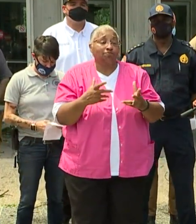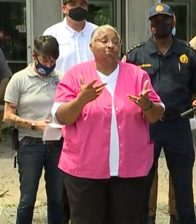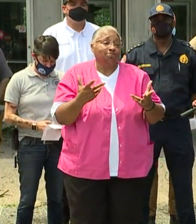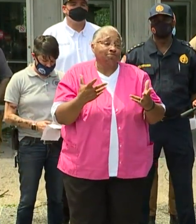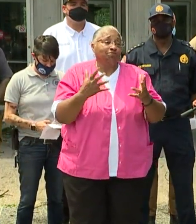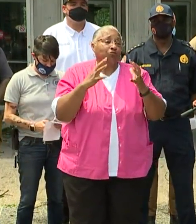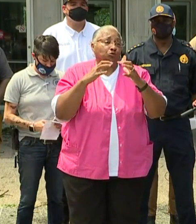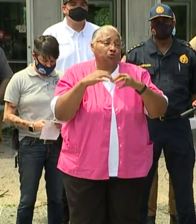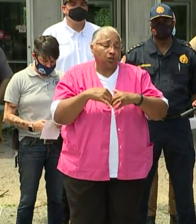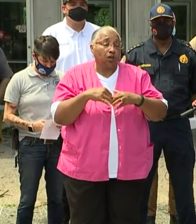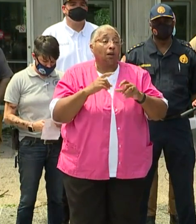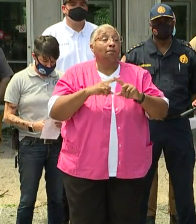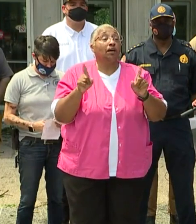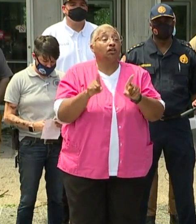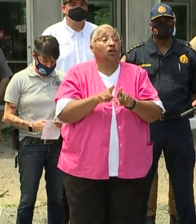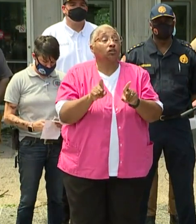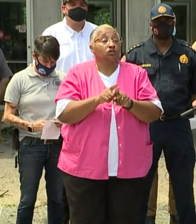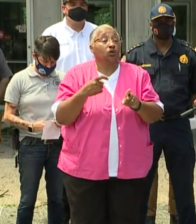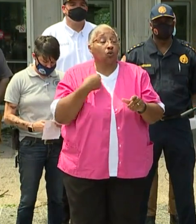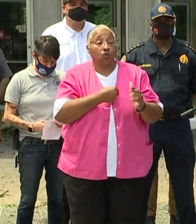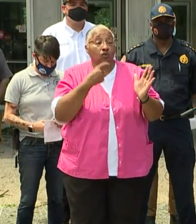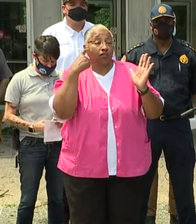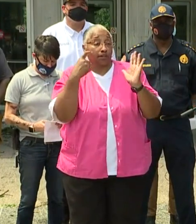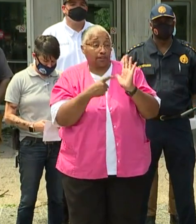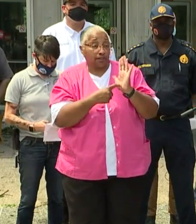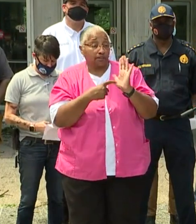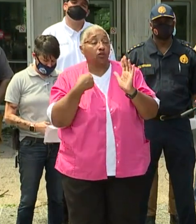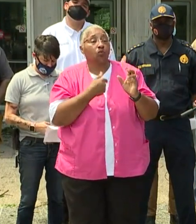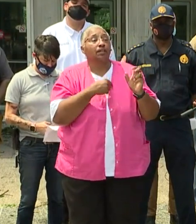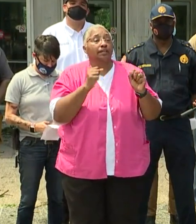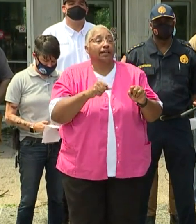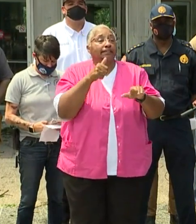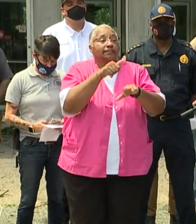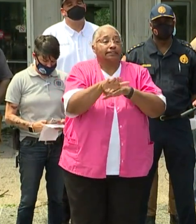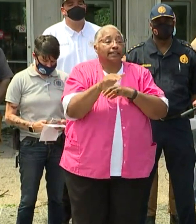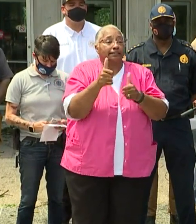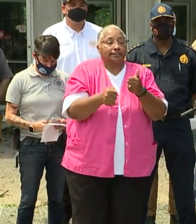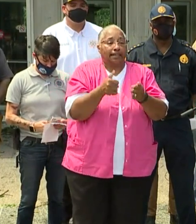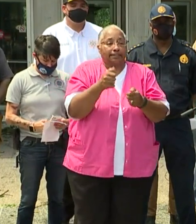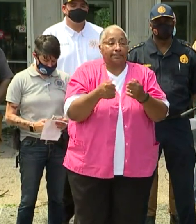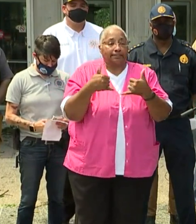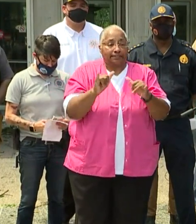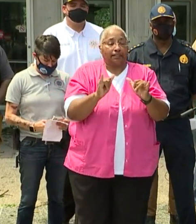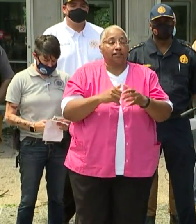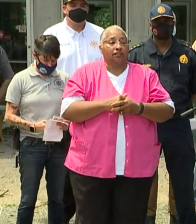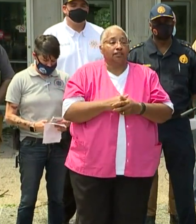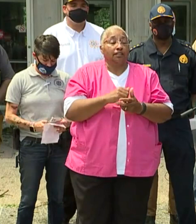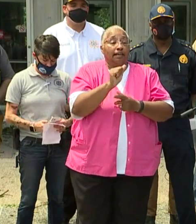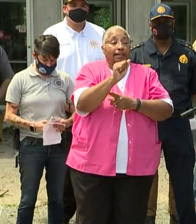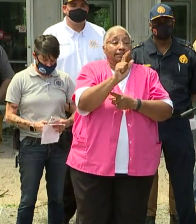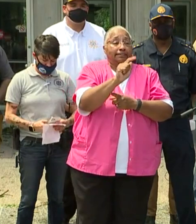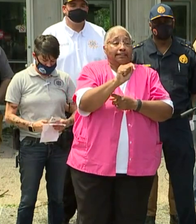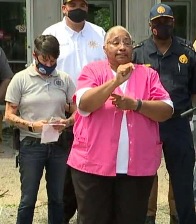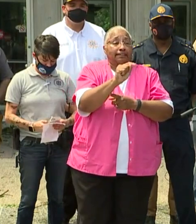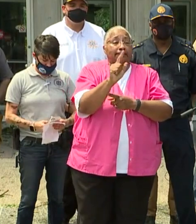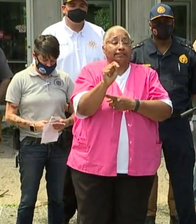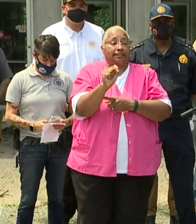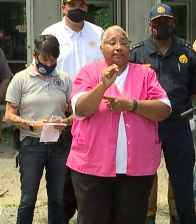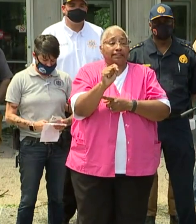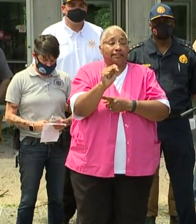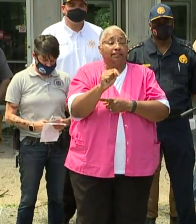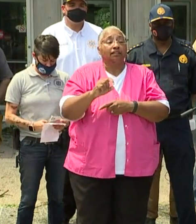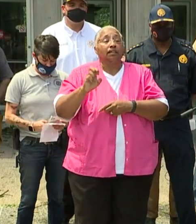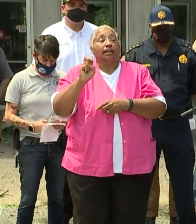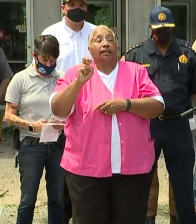also recognize is that we still have the ability to send text messages. AT&T and Entergy are